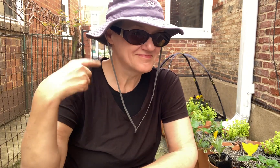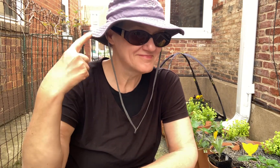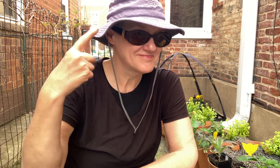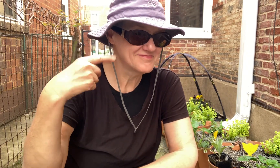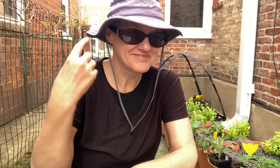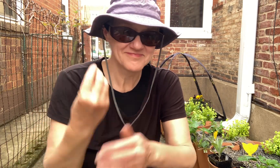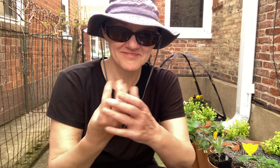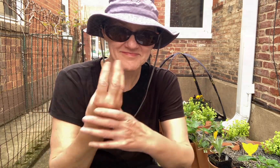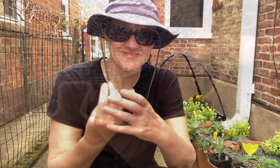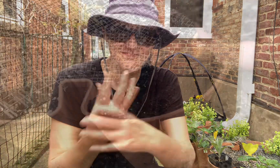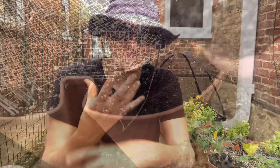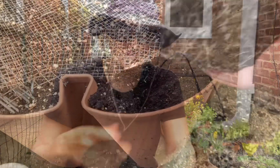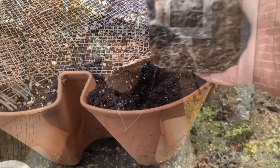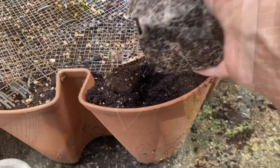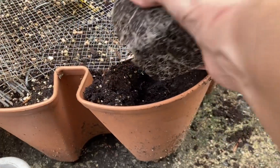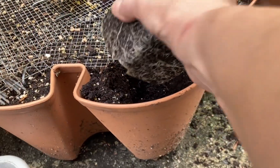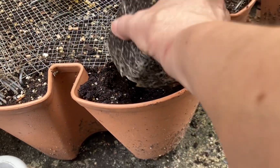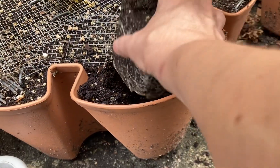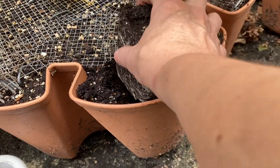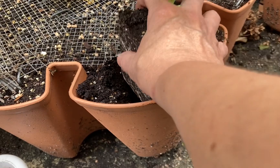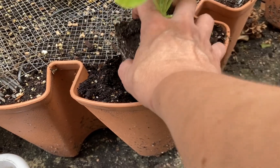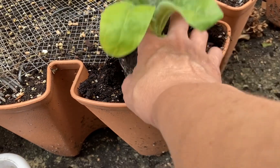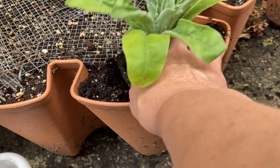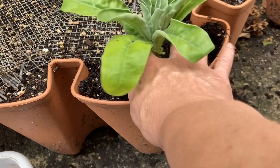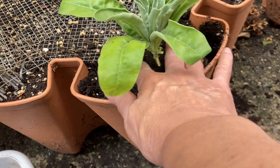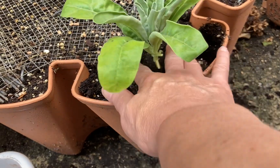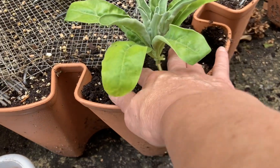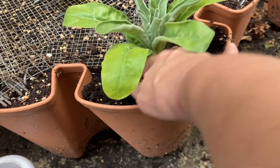of the 40s. It's just been a crazy spring.